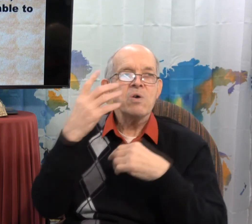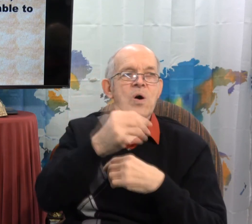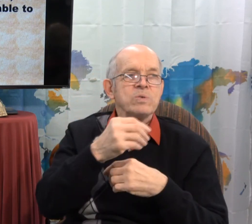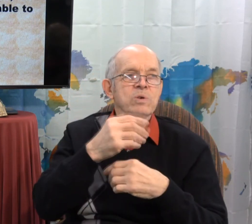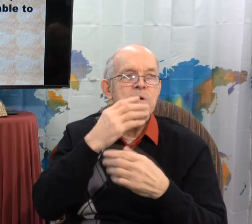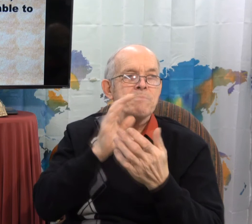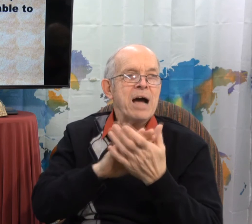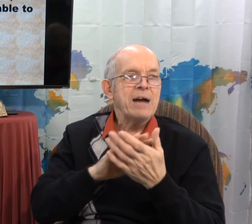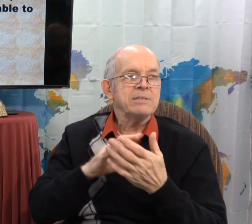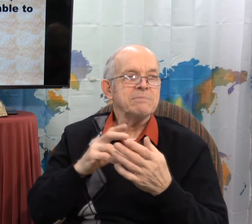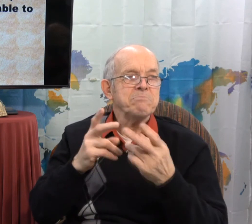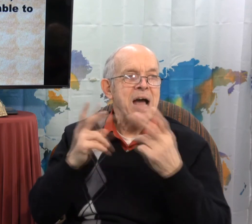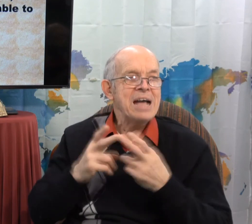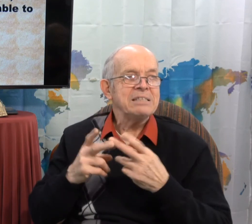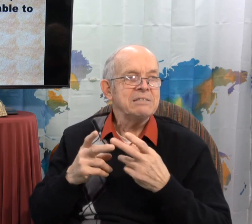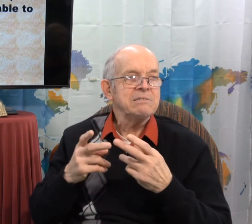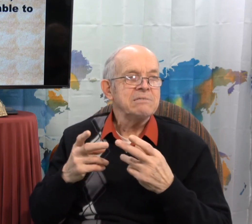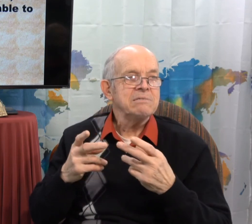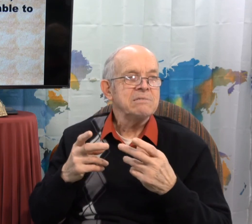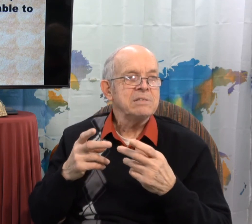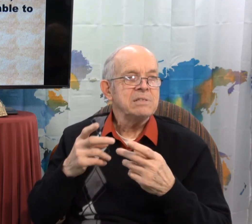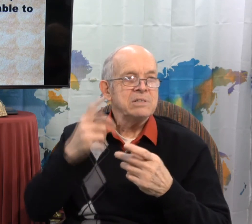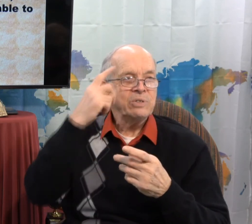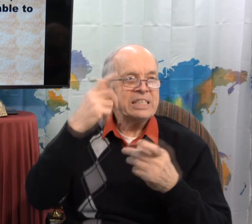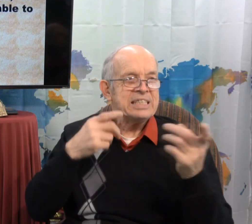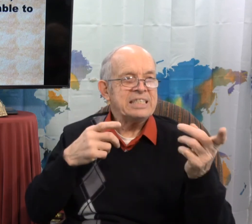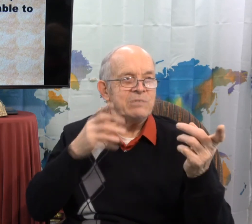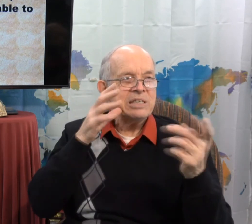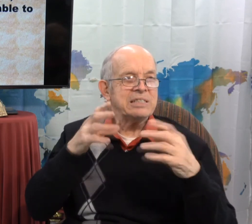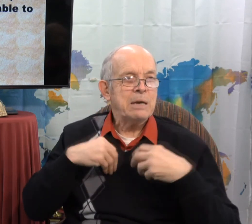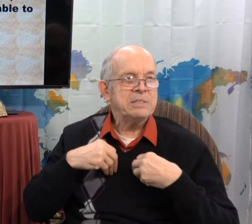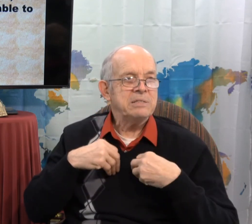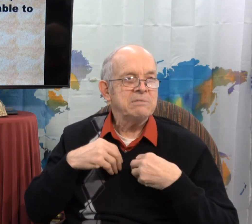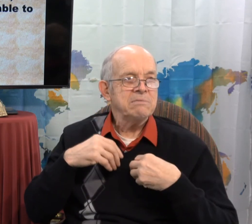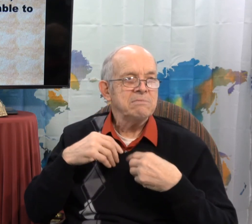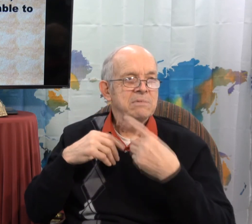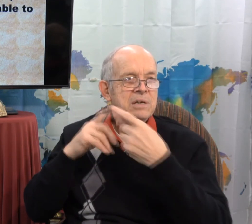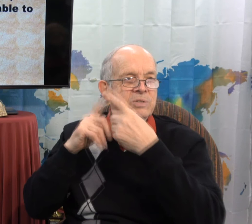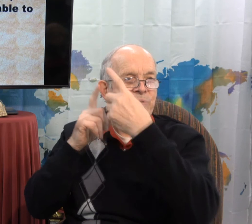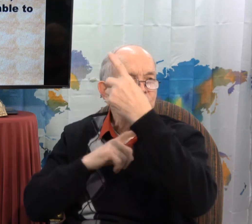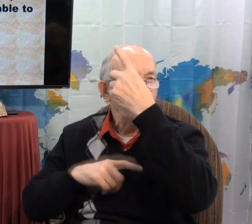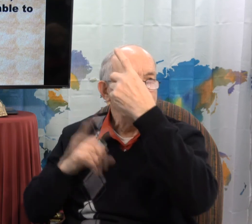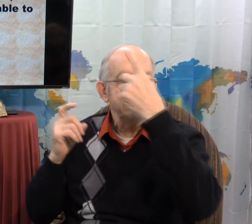who go to bad place. It is this chapter that you the Lord.